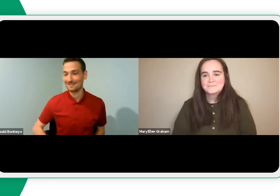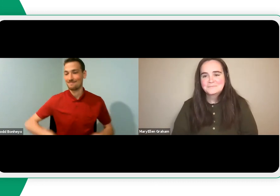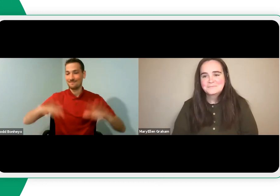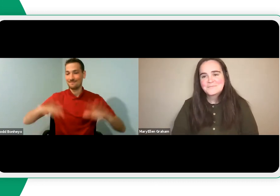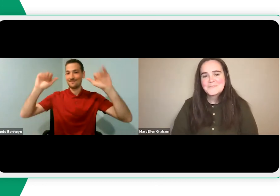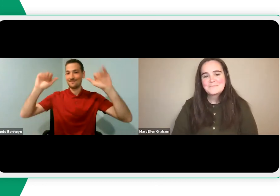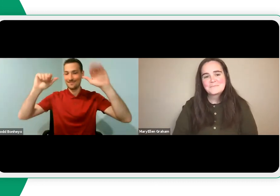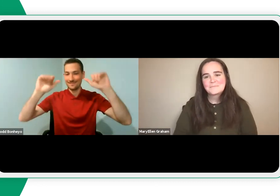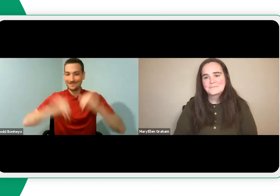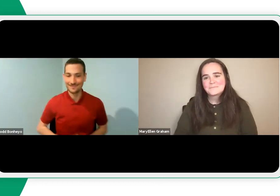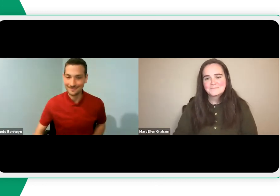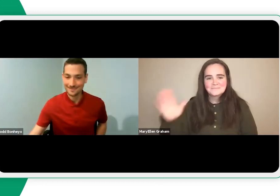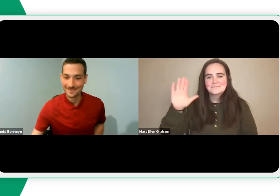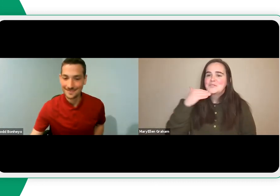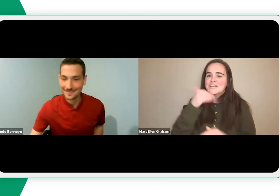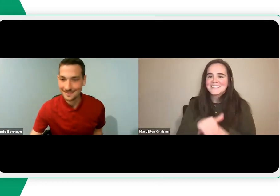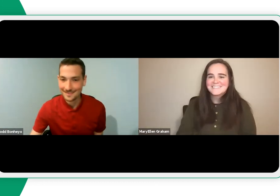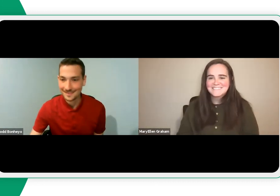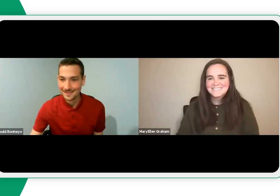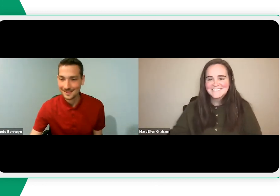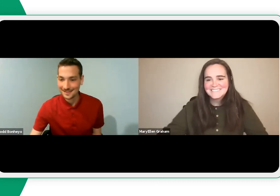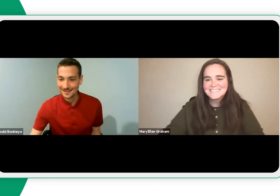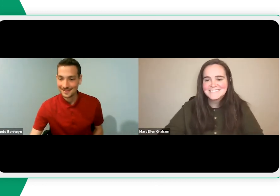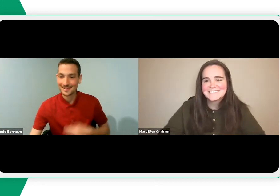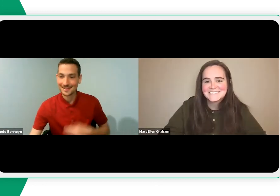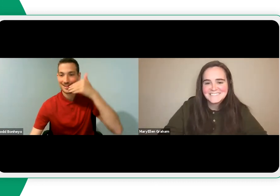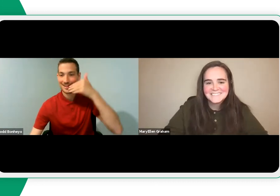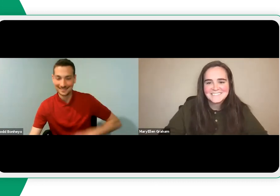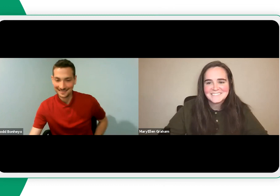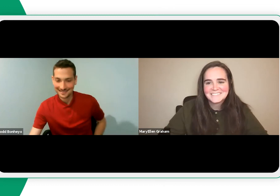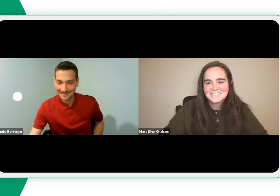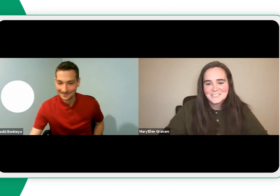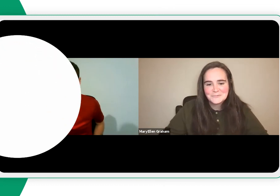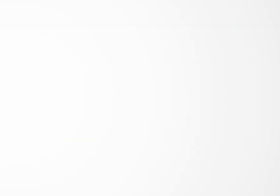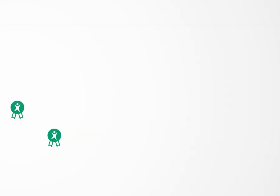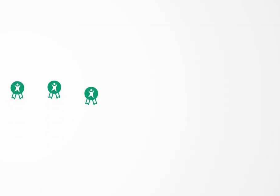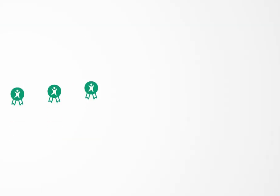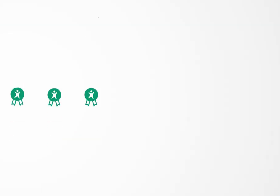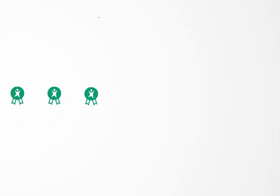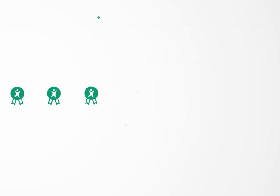And this is Mary Ellen. Yep. I look forward to seeing you all next month as well. Bye-bye. Have a good night. Good night.